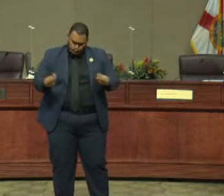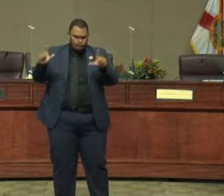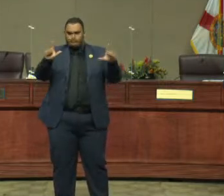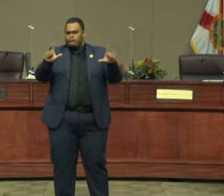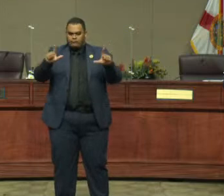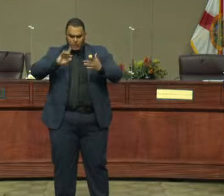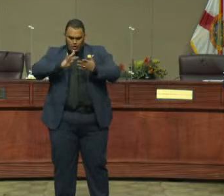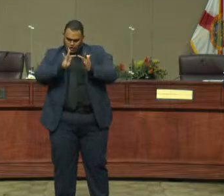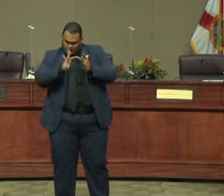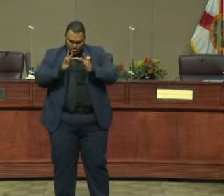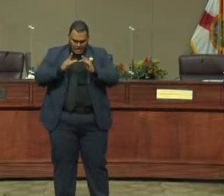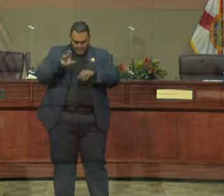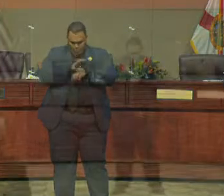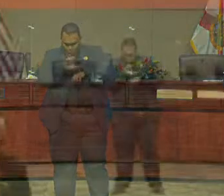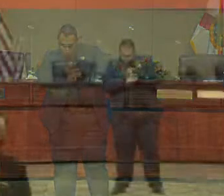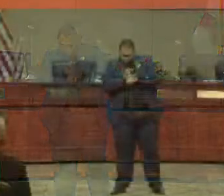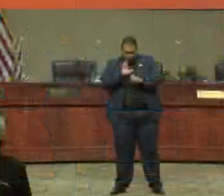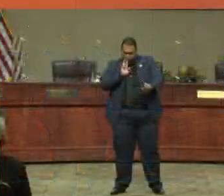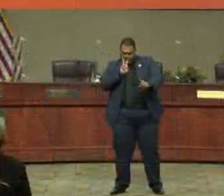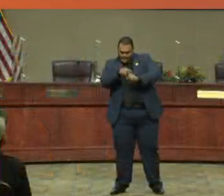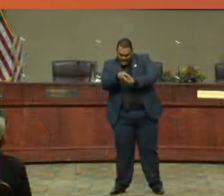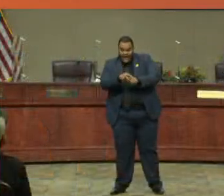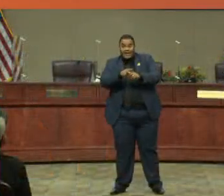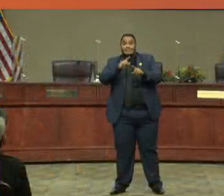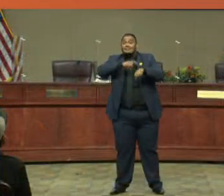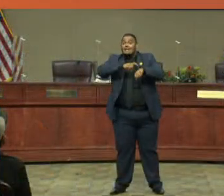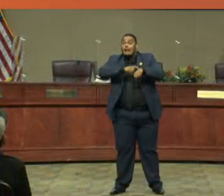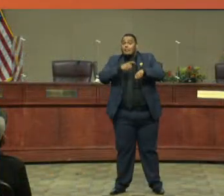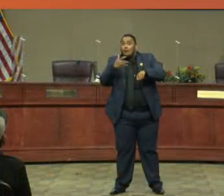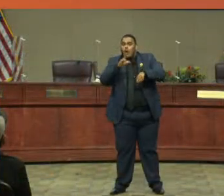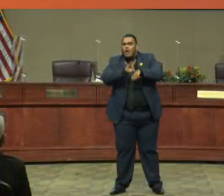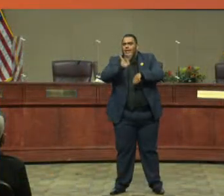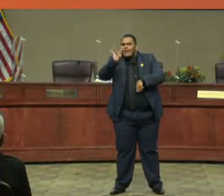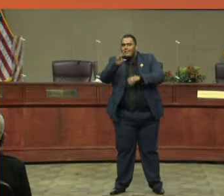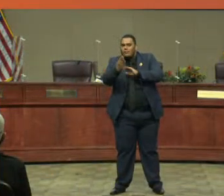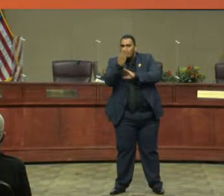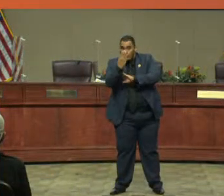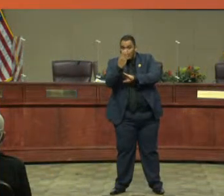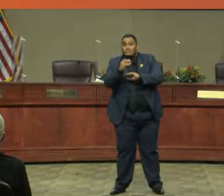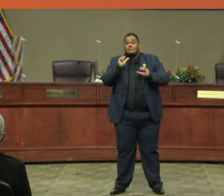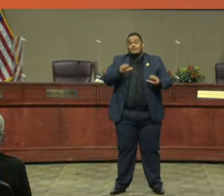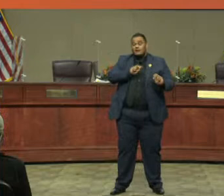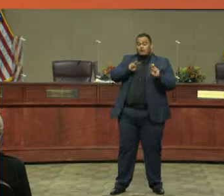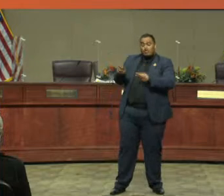You can get additional information by going to our website,